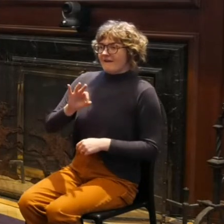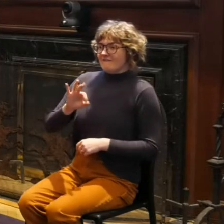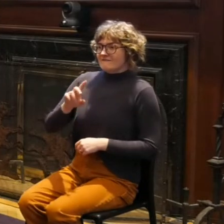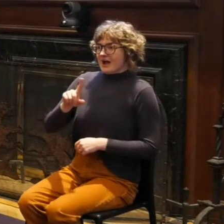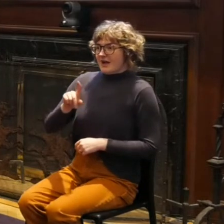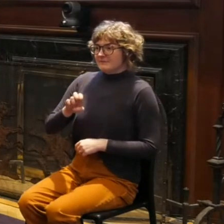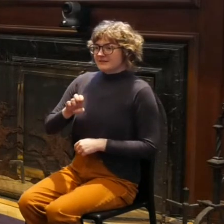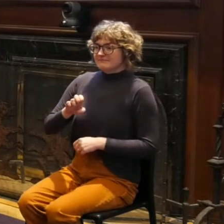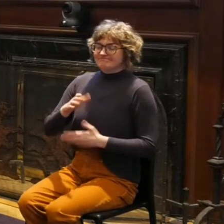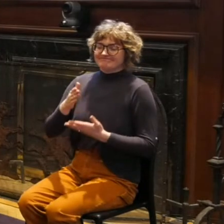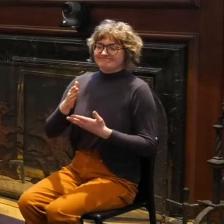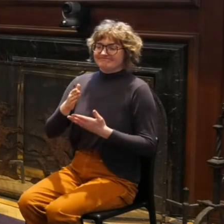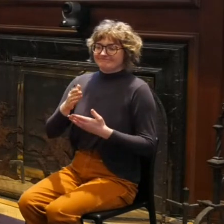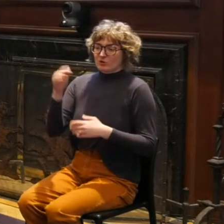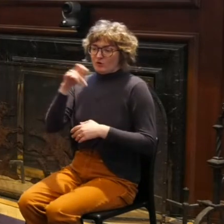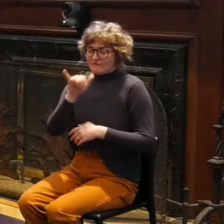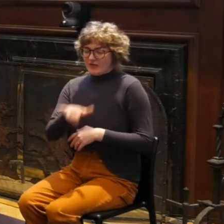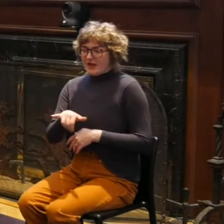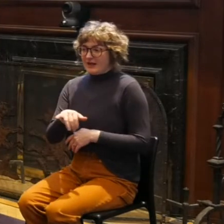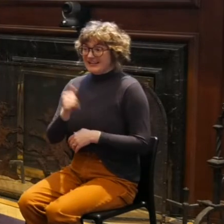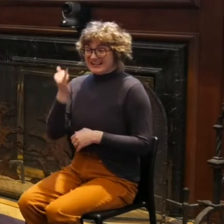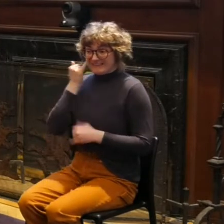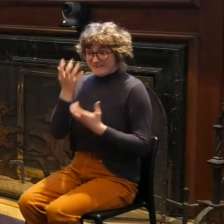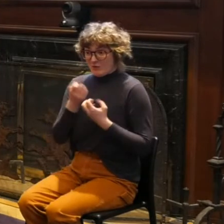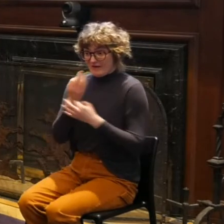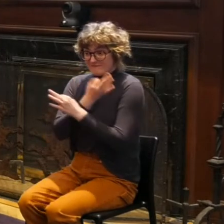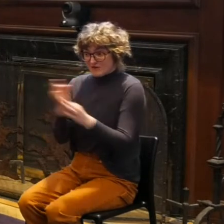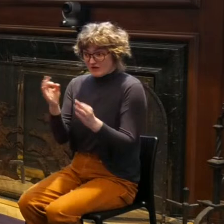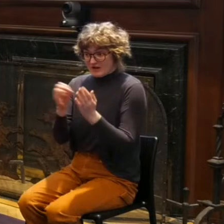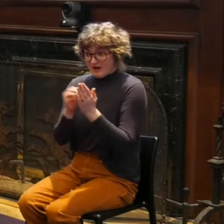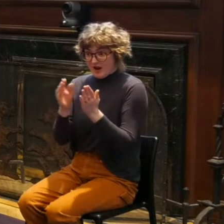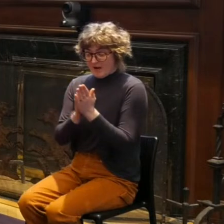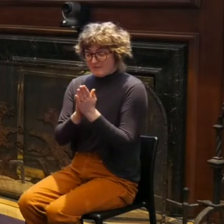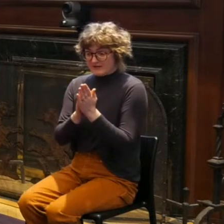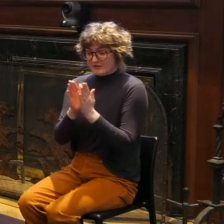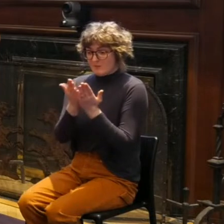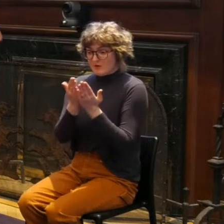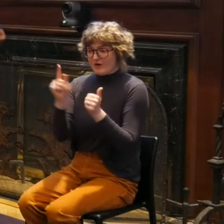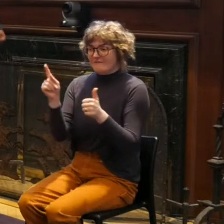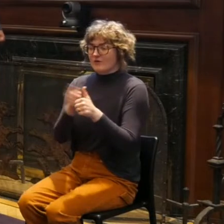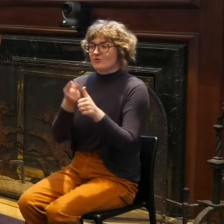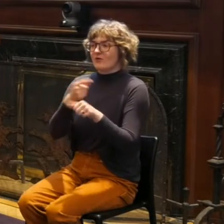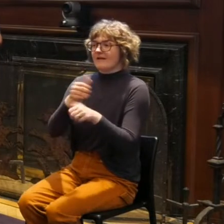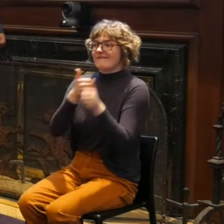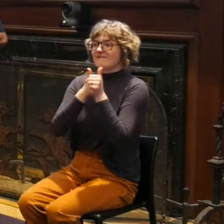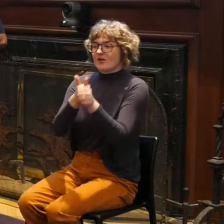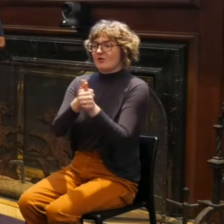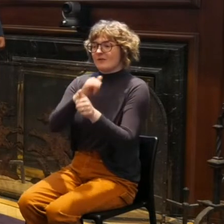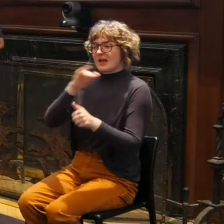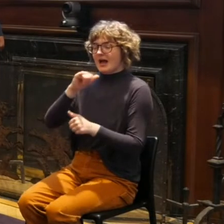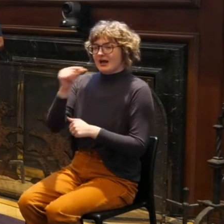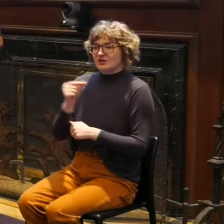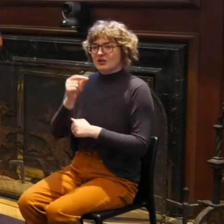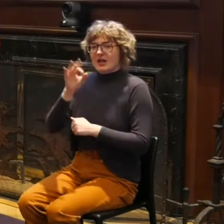whatever. But if you do want to win a free copy of the book, all you have to do is be the first one to follow me on Instagram. My Instagram is